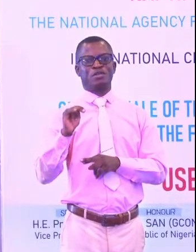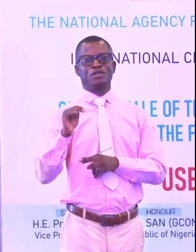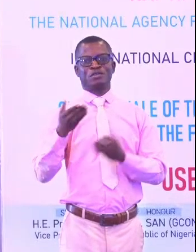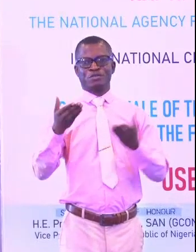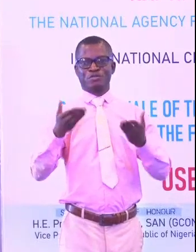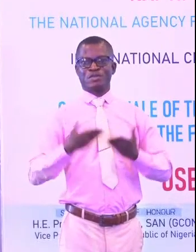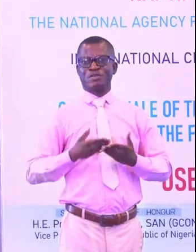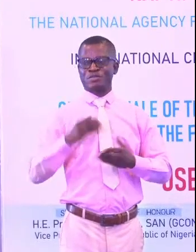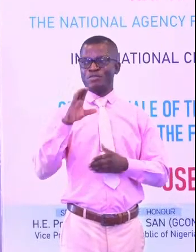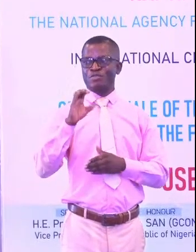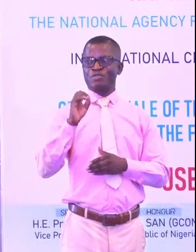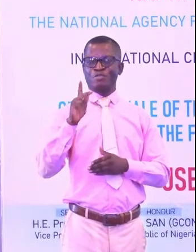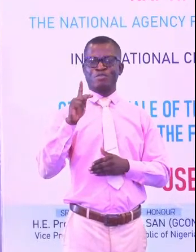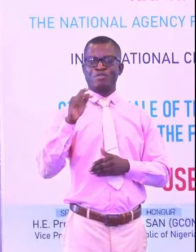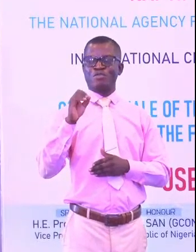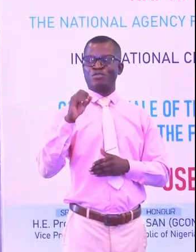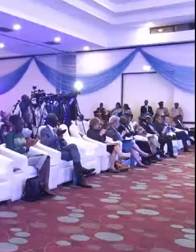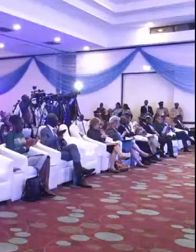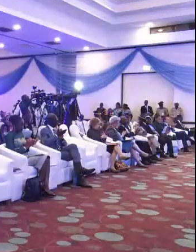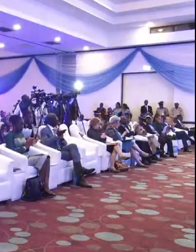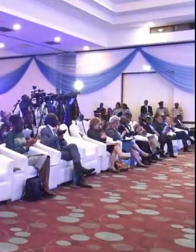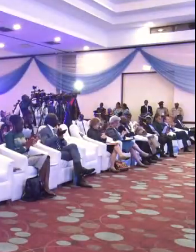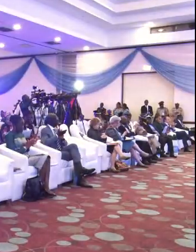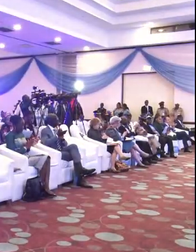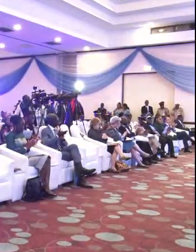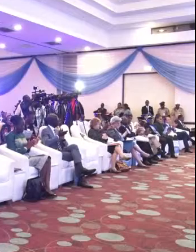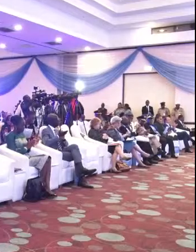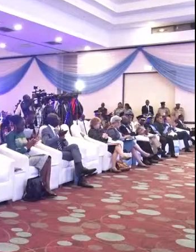Nahum Kojo. You're welcome.